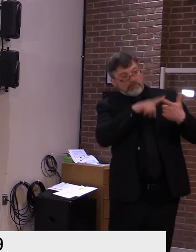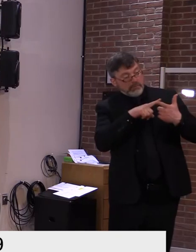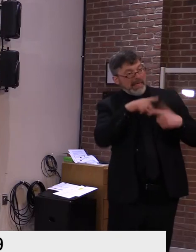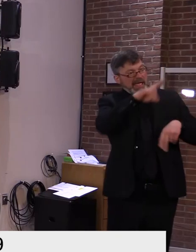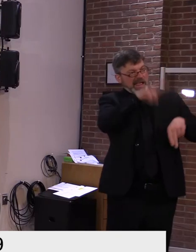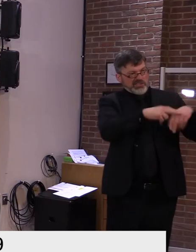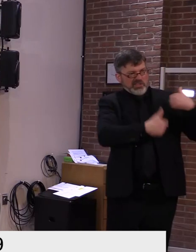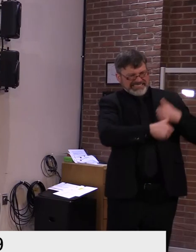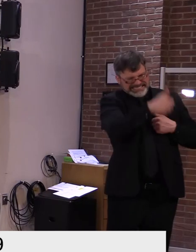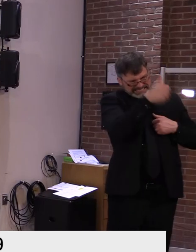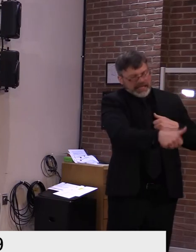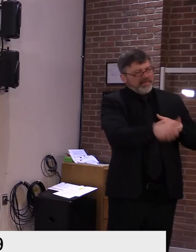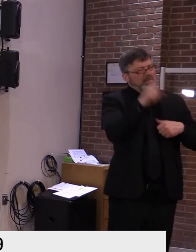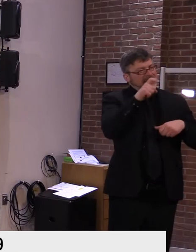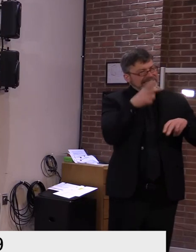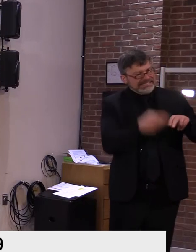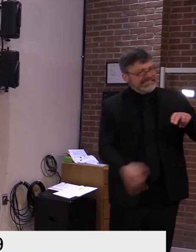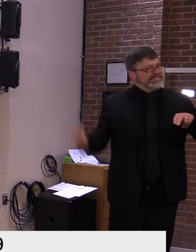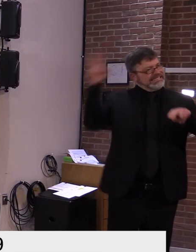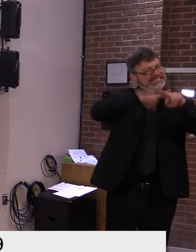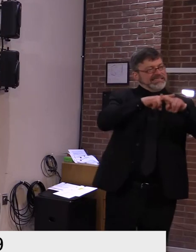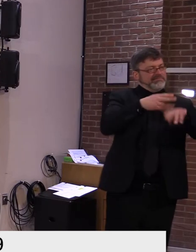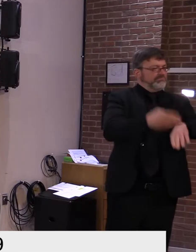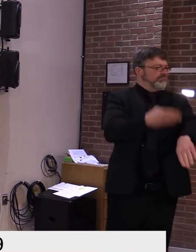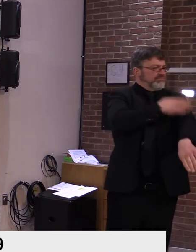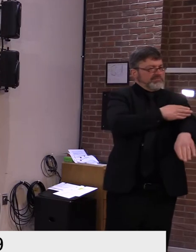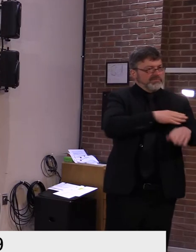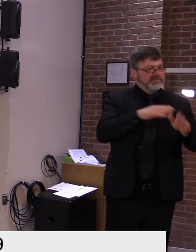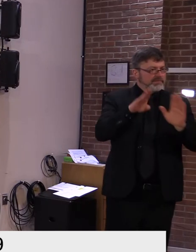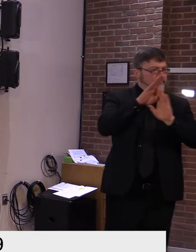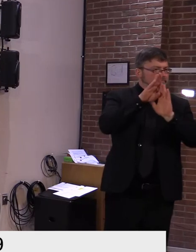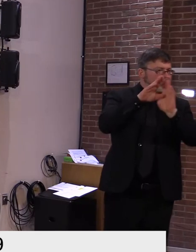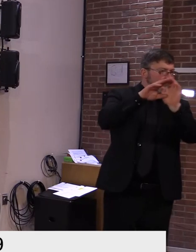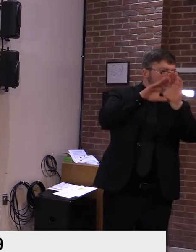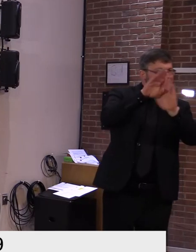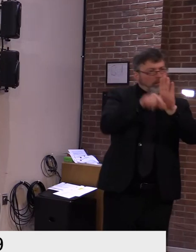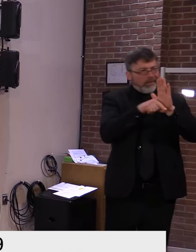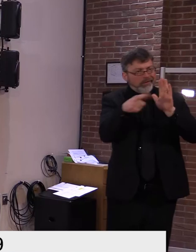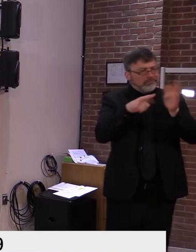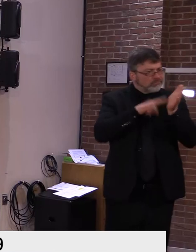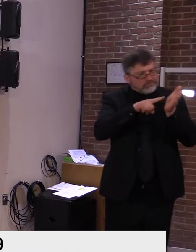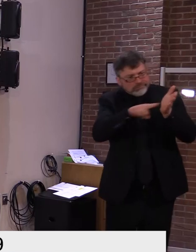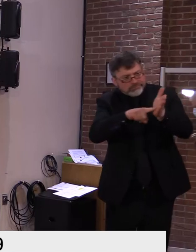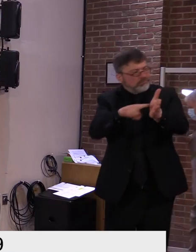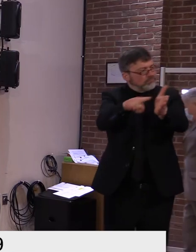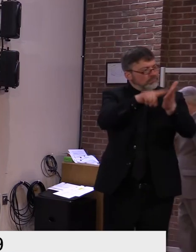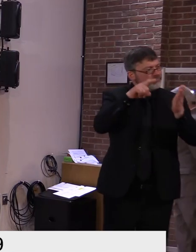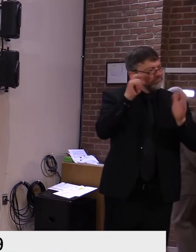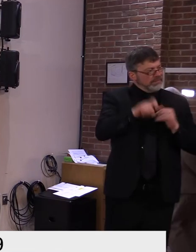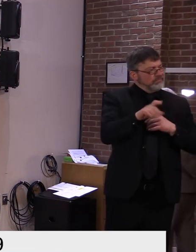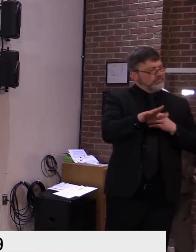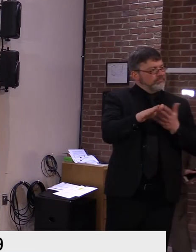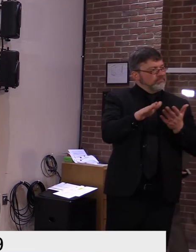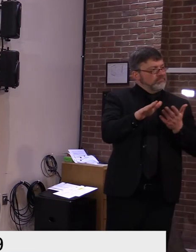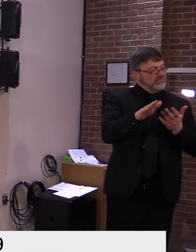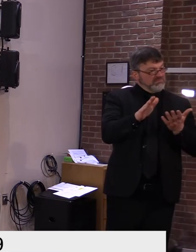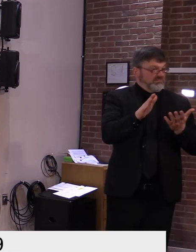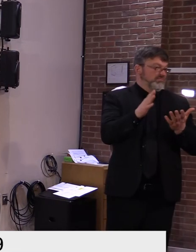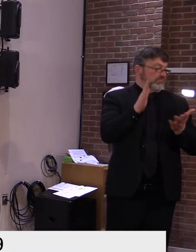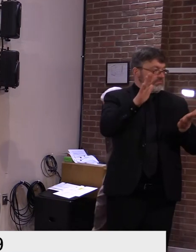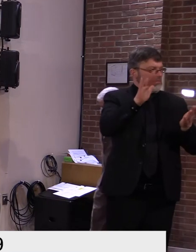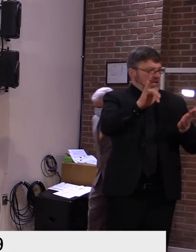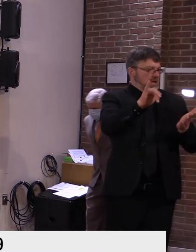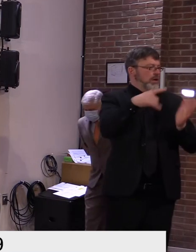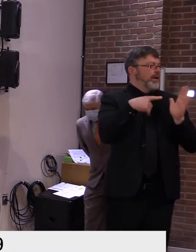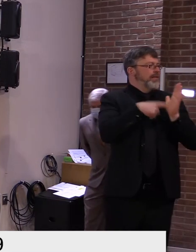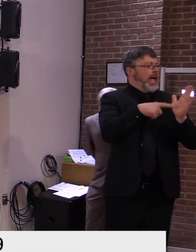that there should be a roster of the people in the Guard and that, you know, there are records of when people are arrested and charged with